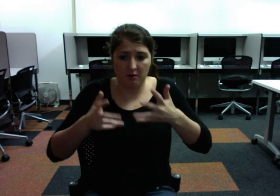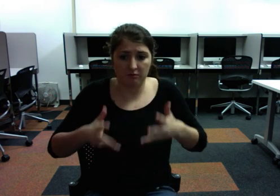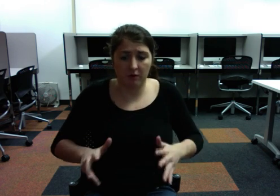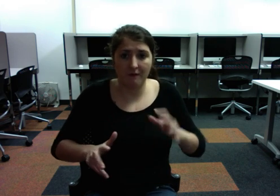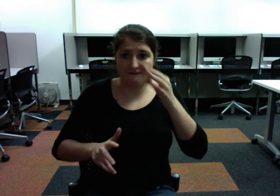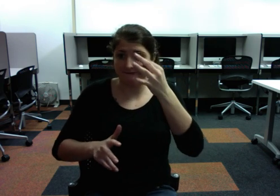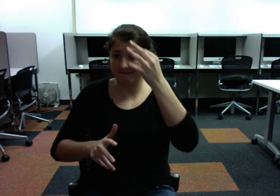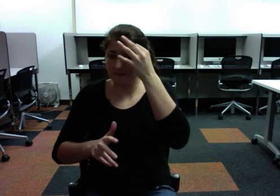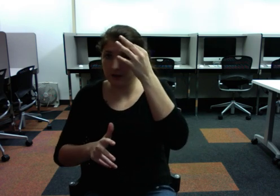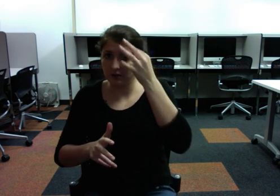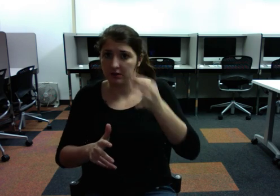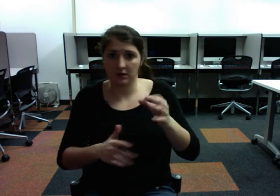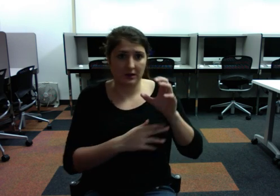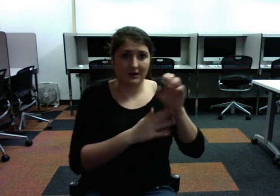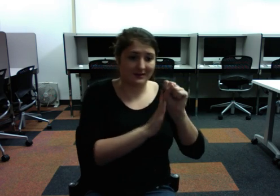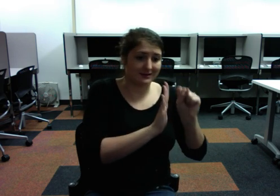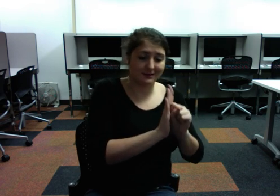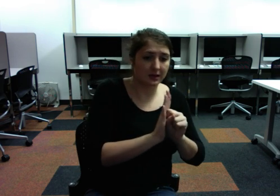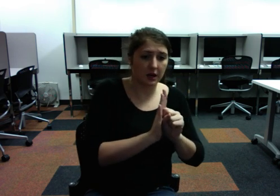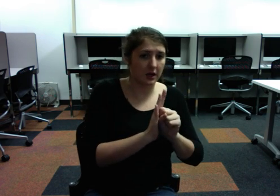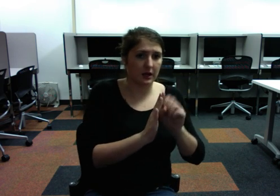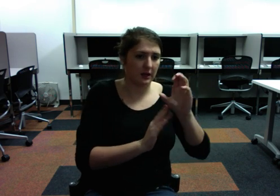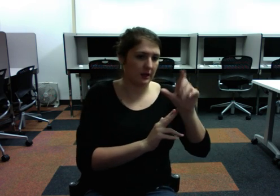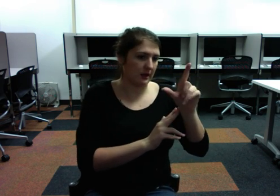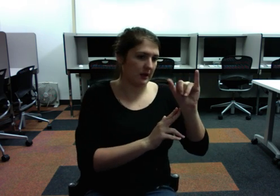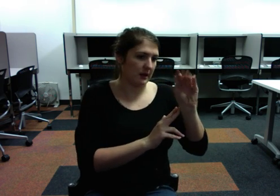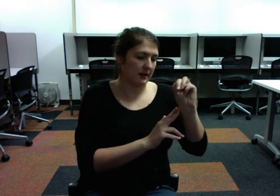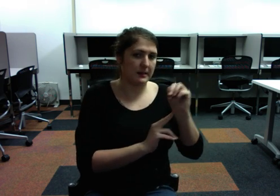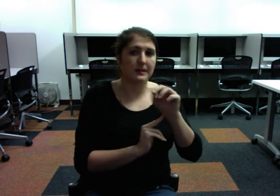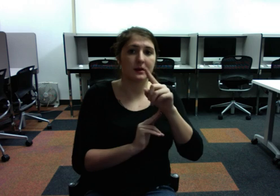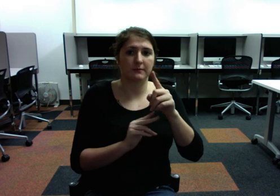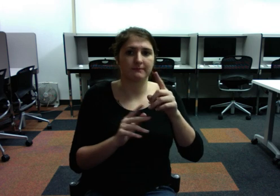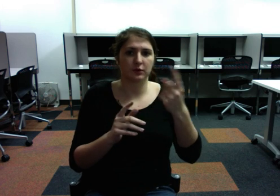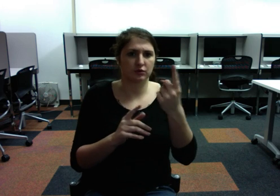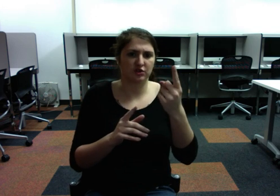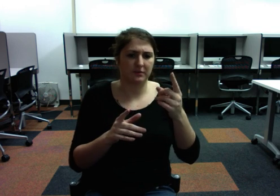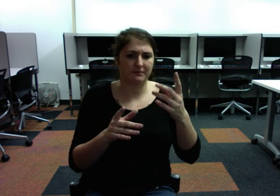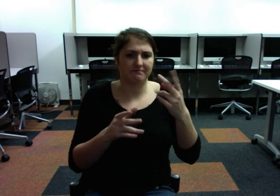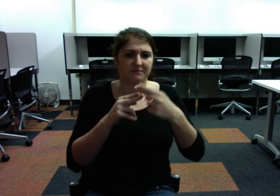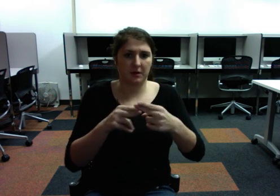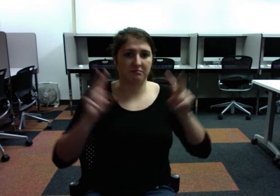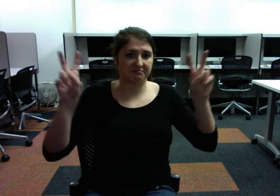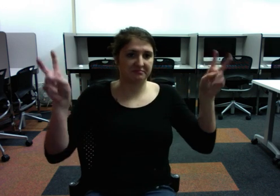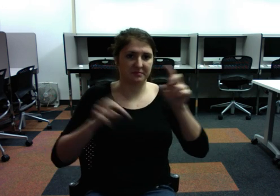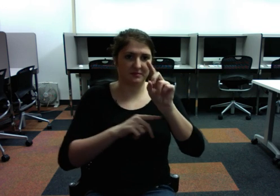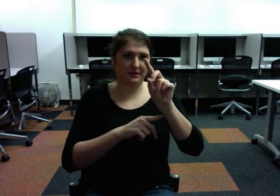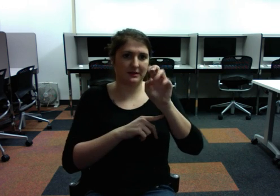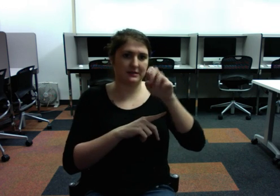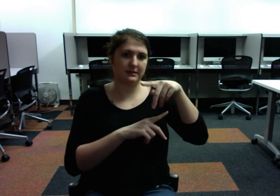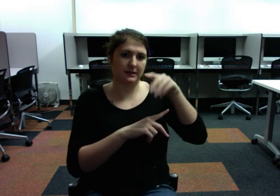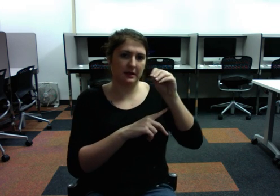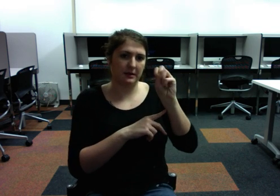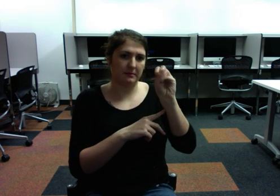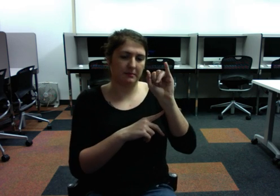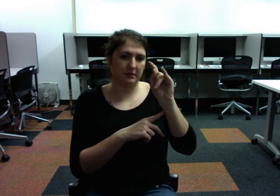or a state claim, you take what's called depositions. The first person that has to be deposed is always the plaintiff.